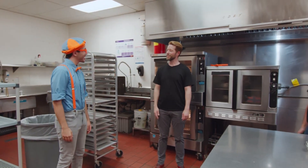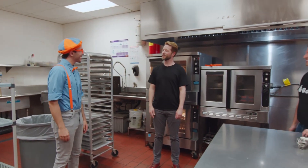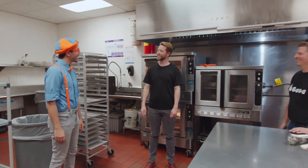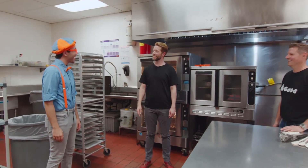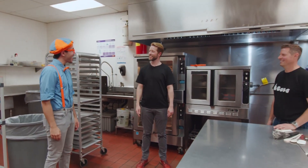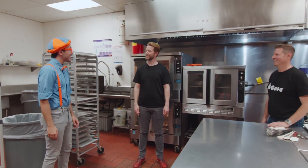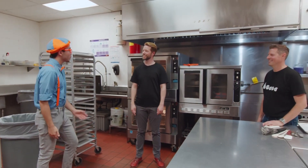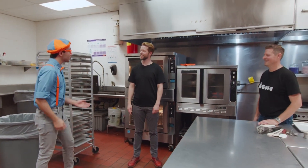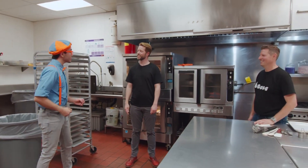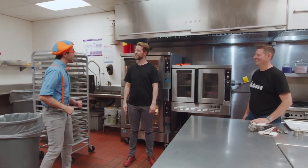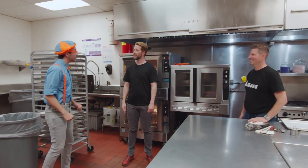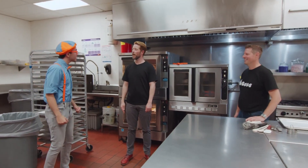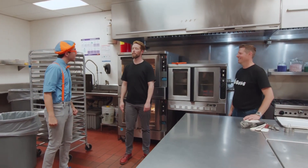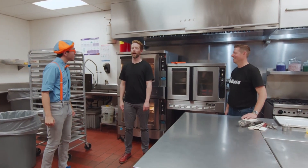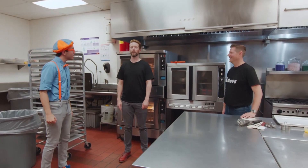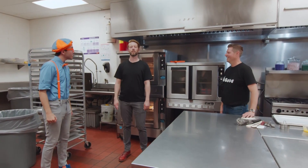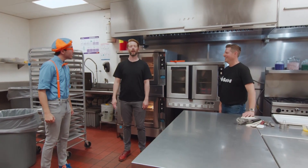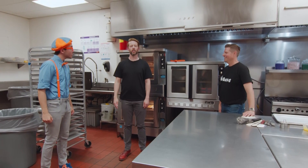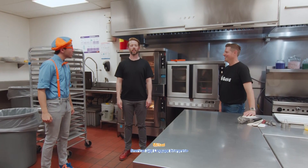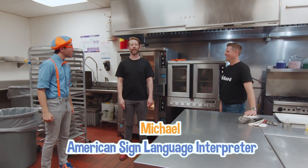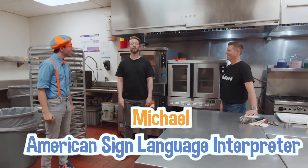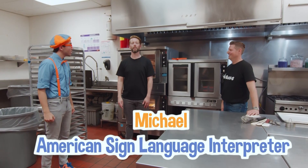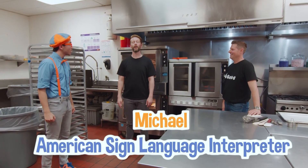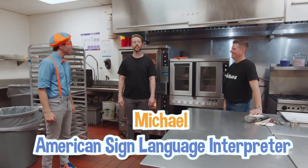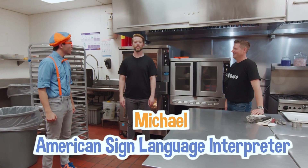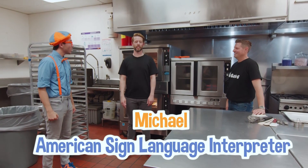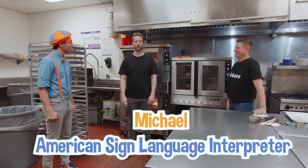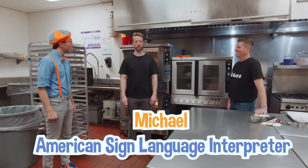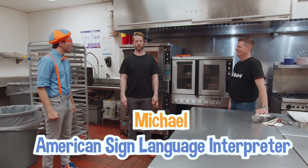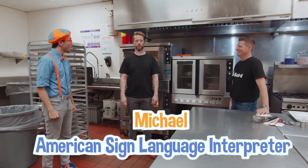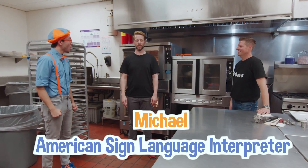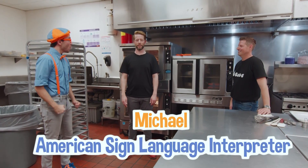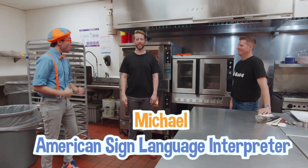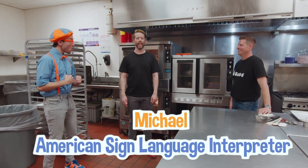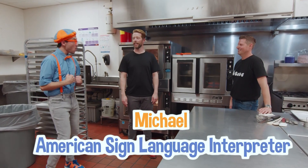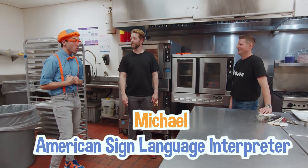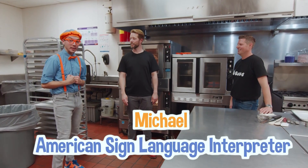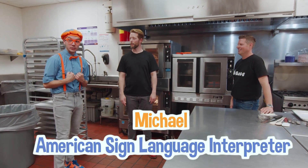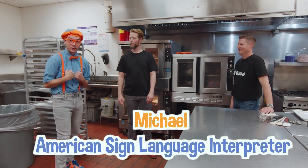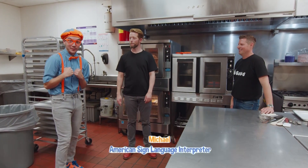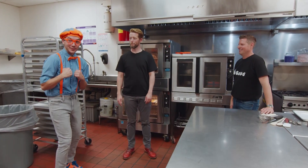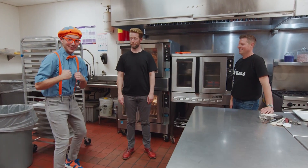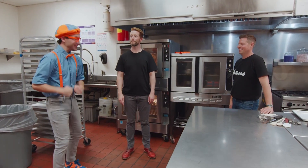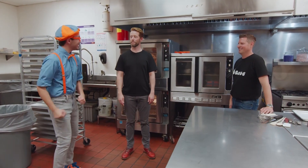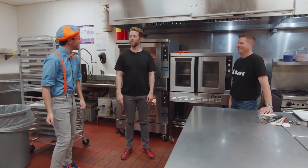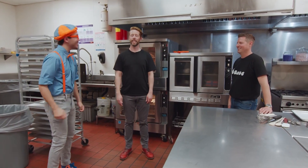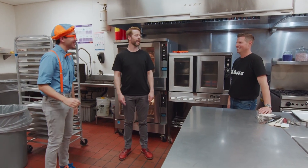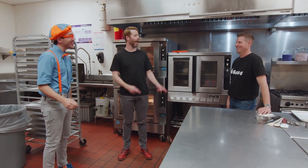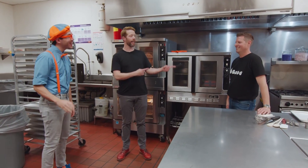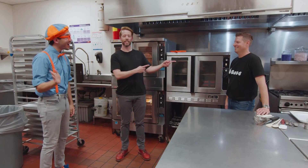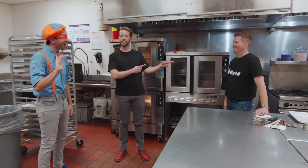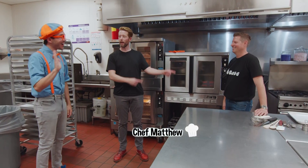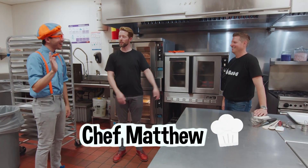Hi, Flippi! Hi! What's your name? My name is Michael, and I'm an American Sign Language interpreter. Whoa! That's so cool!